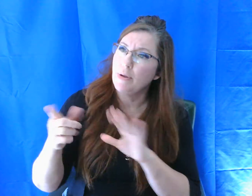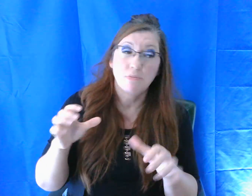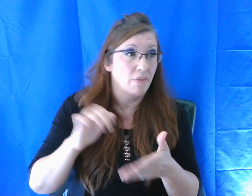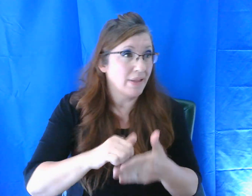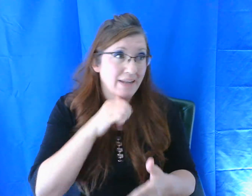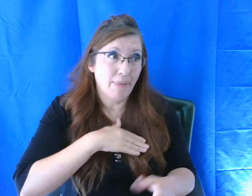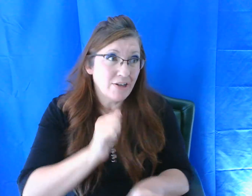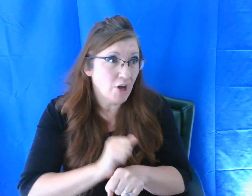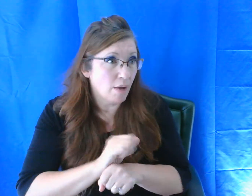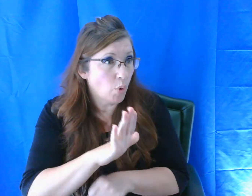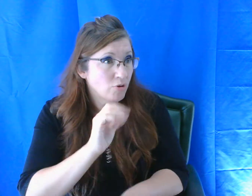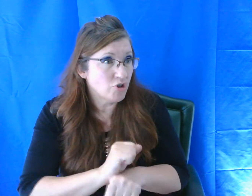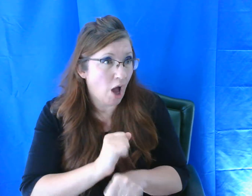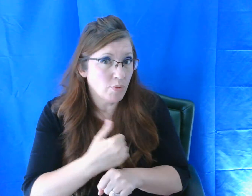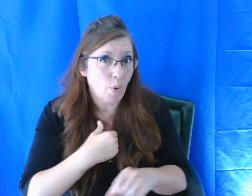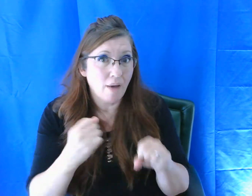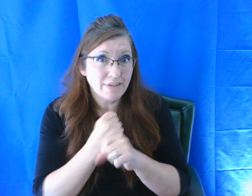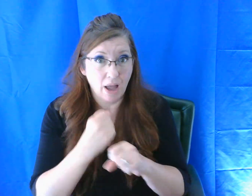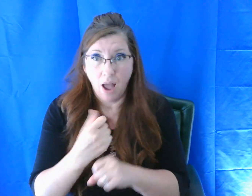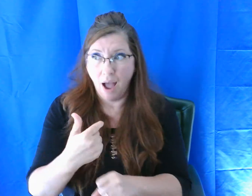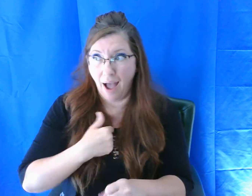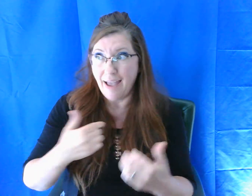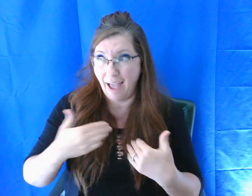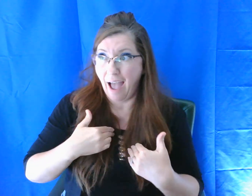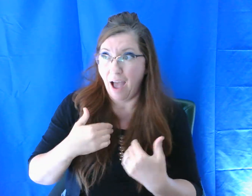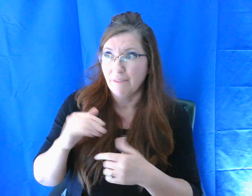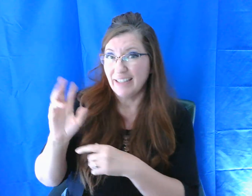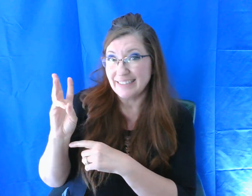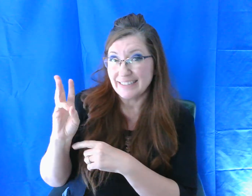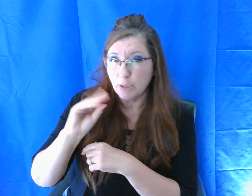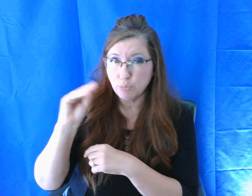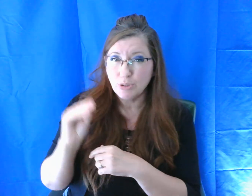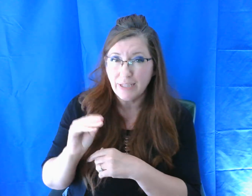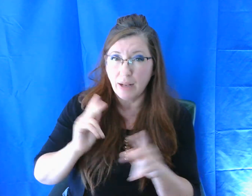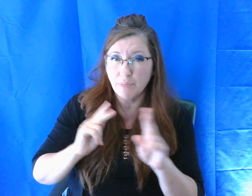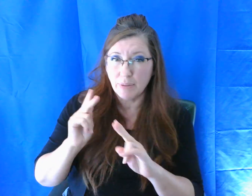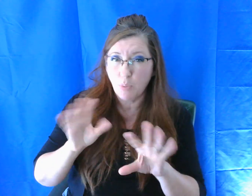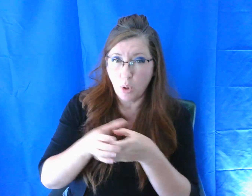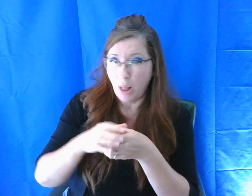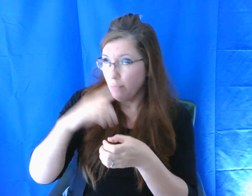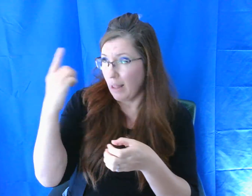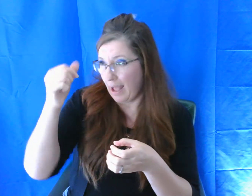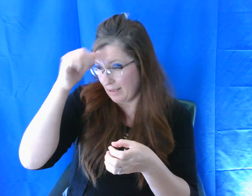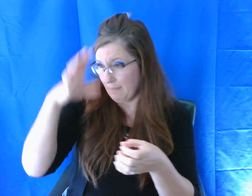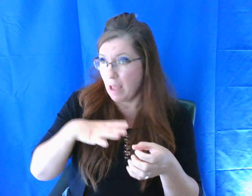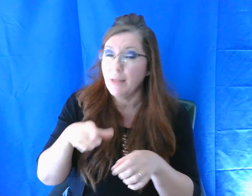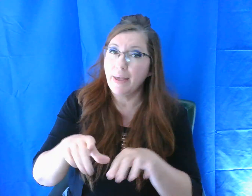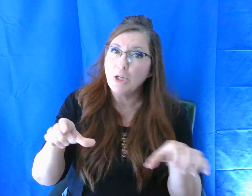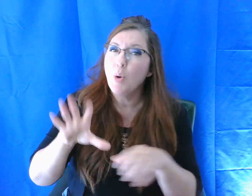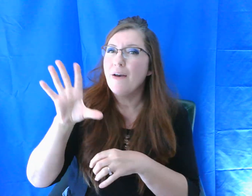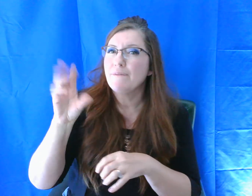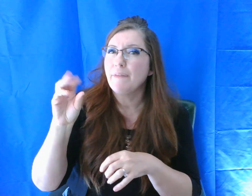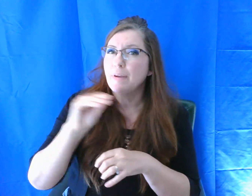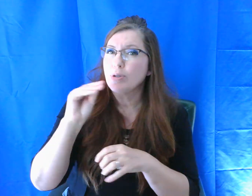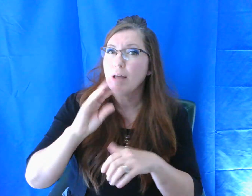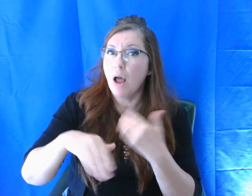your job to have the statistics. I do have it. 6% of the population are black men. They commit 50% of all murders in this country. Should we not